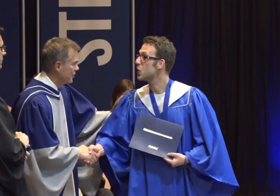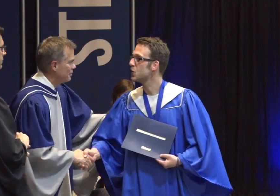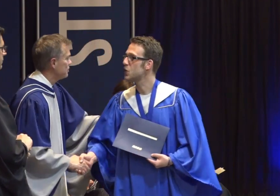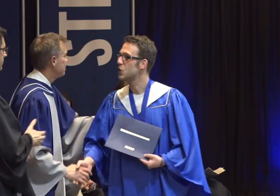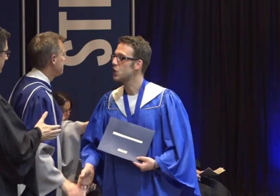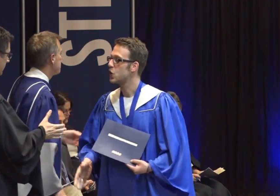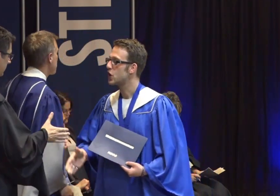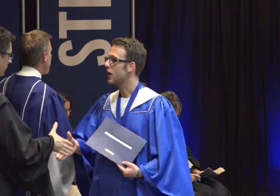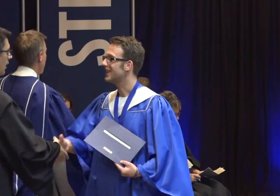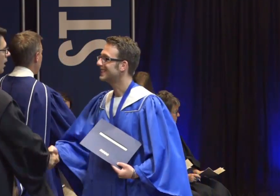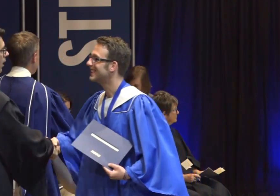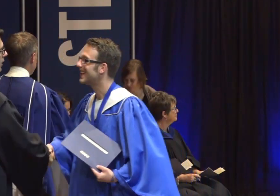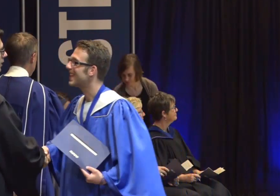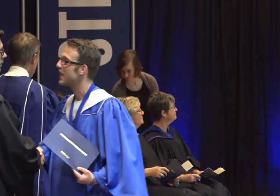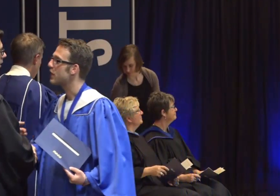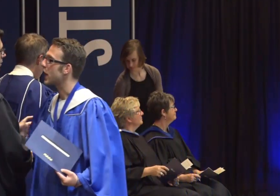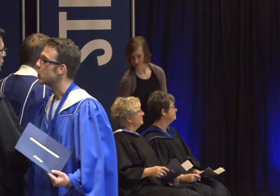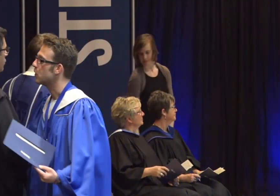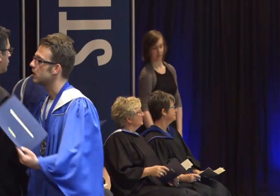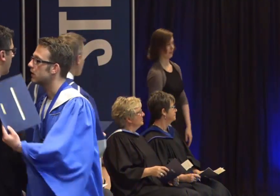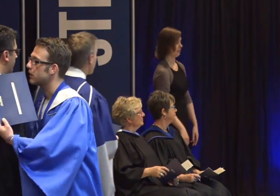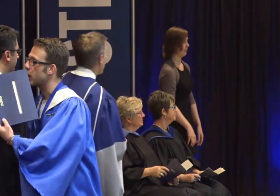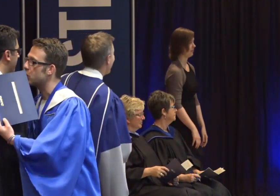Nona Shepard.